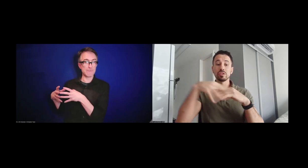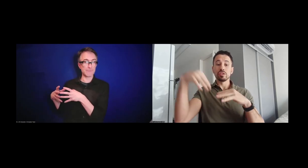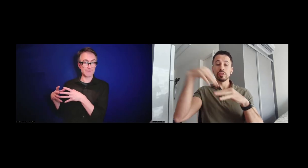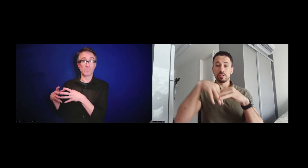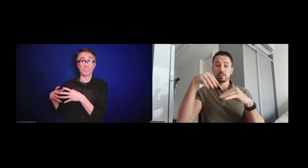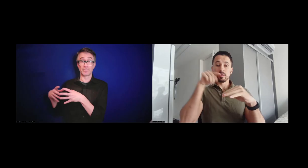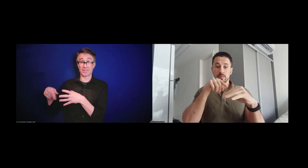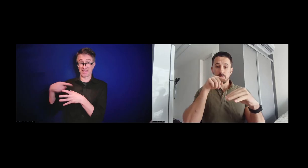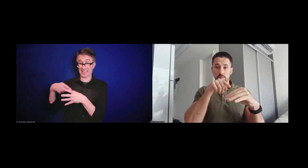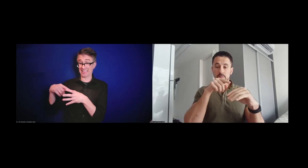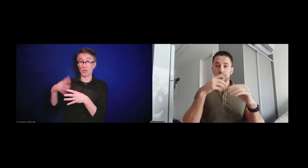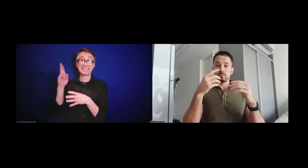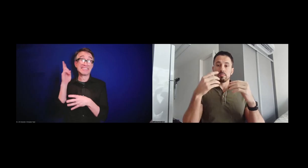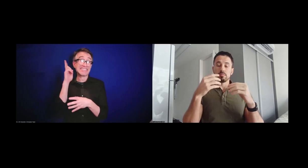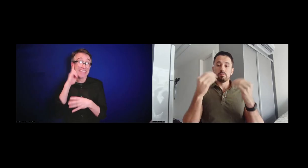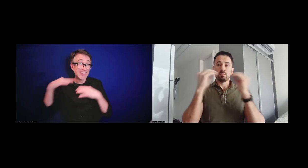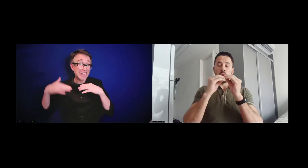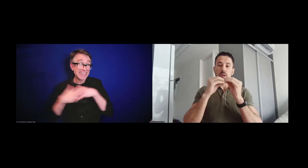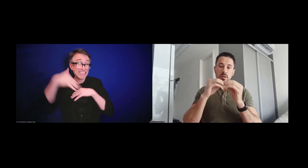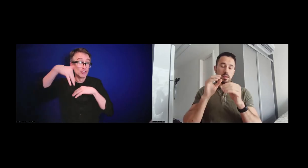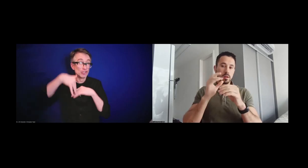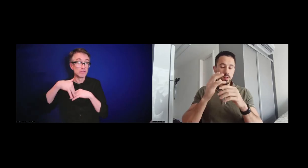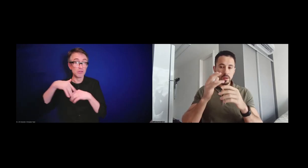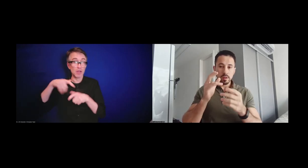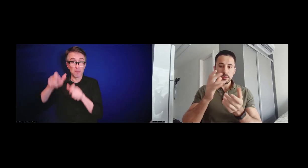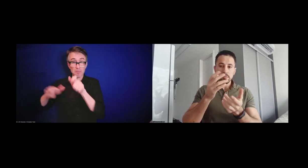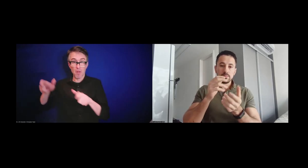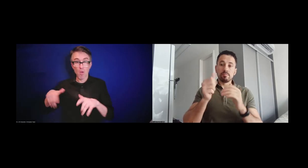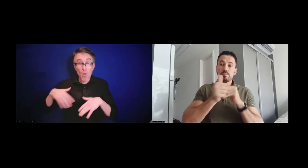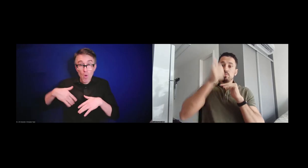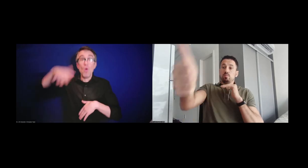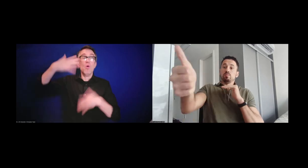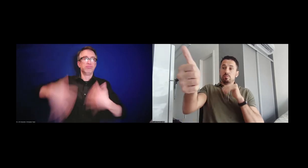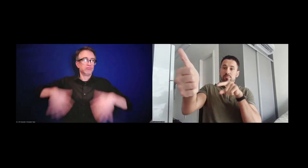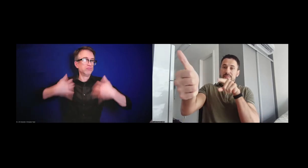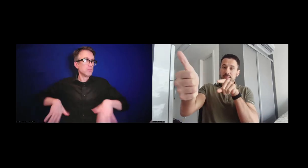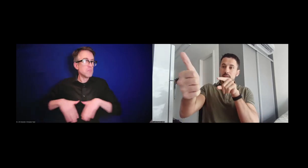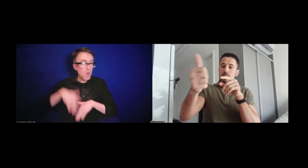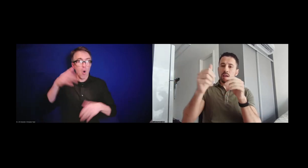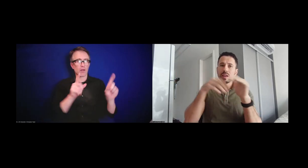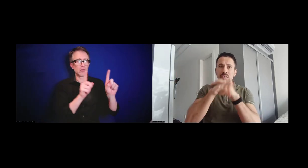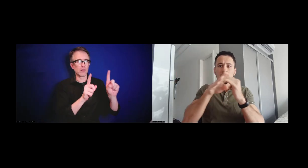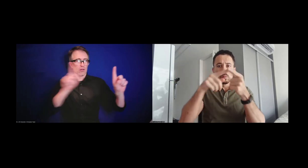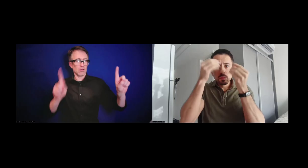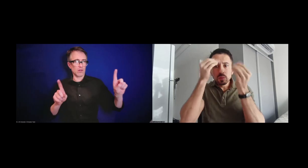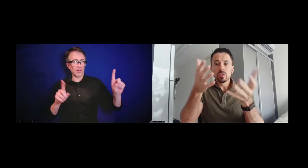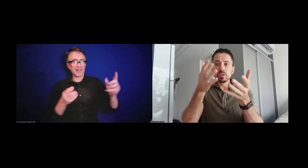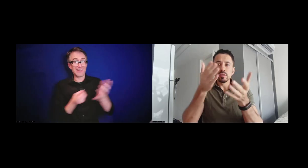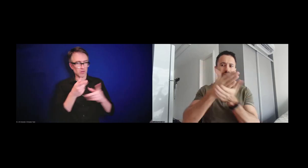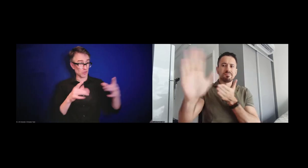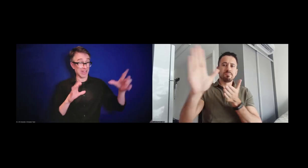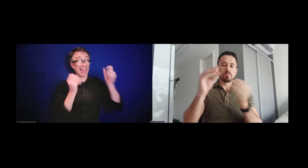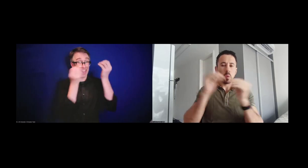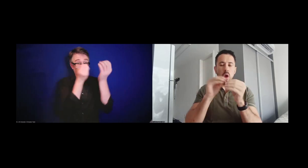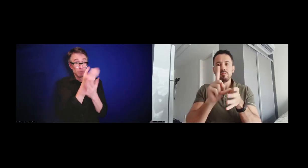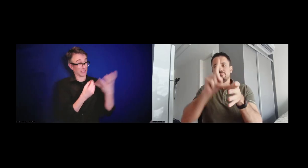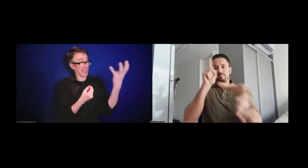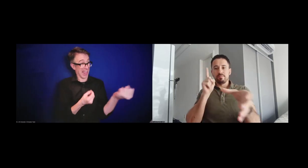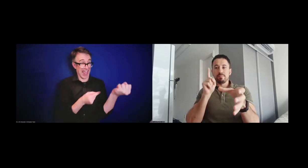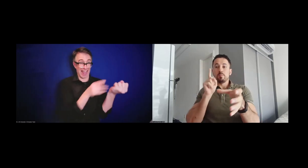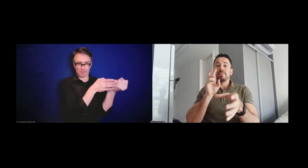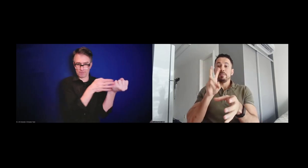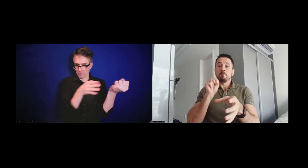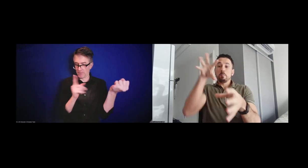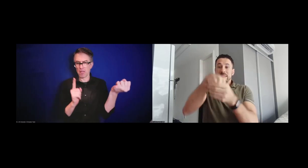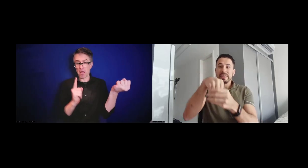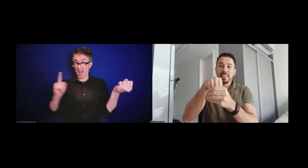organization. Then you have deaf indigenous populations, which are typically more remote and removed